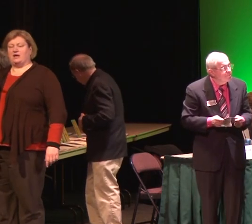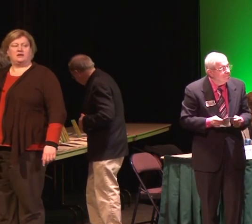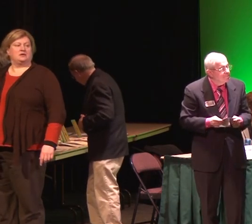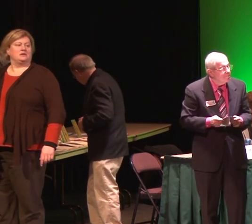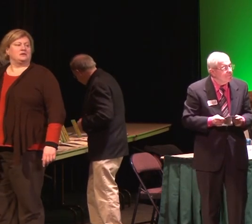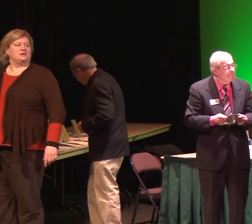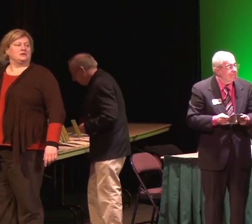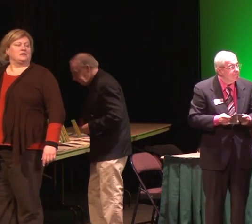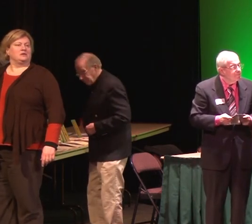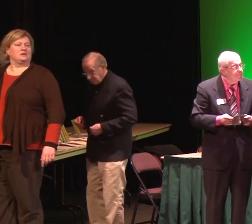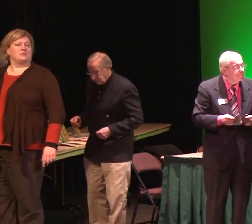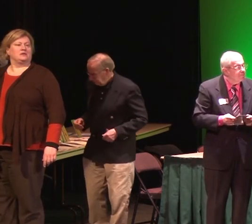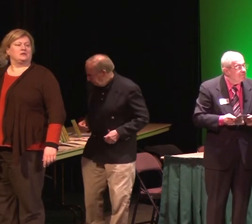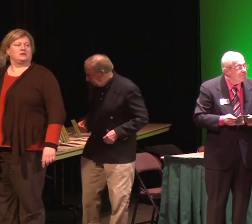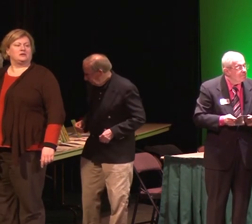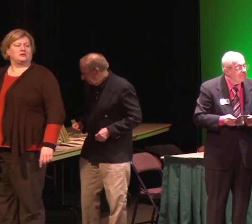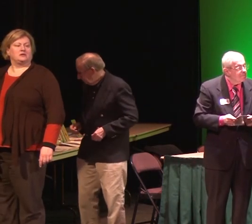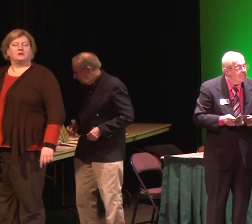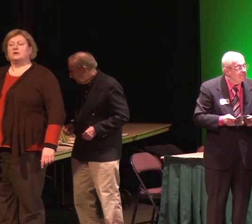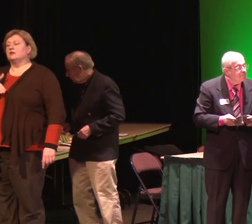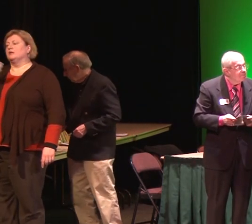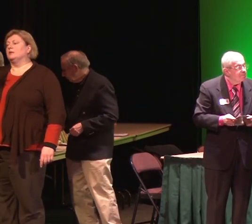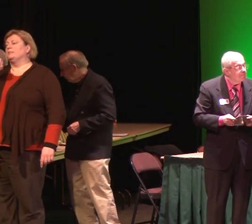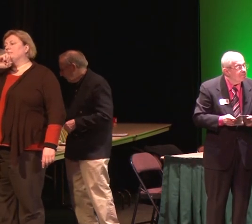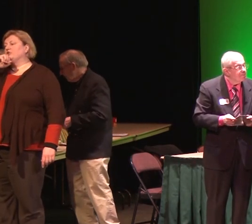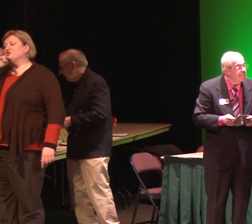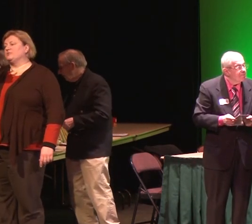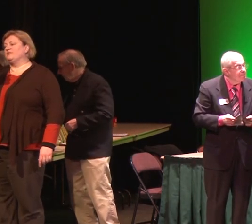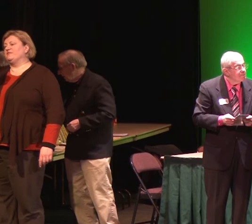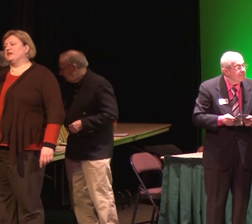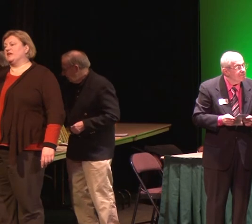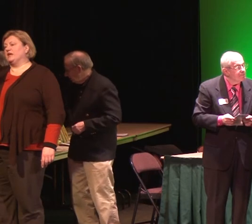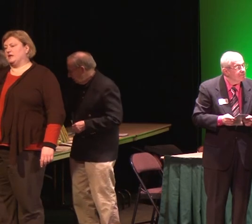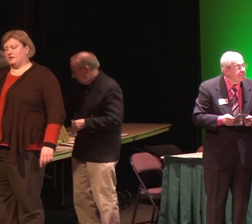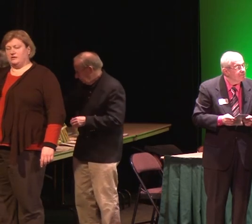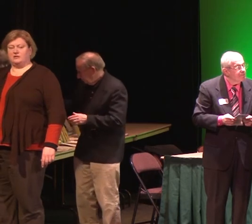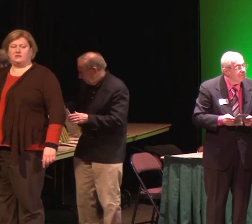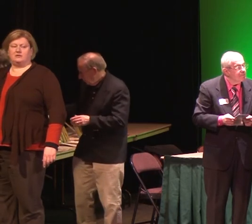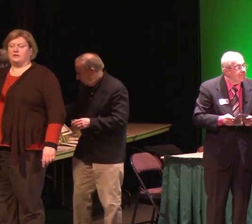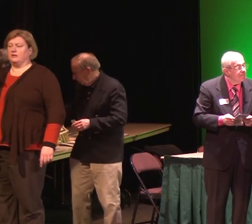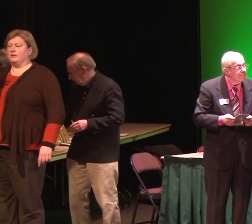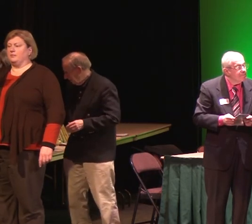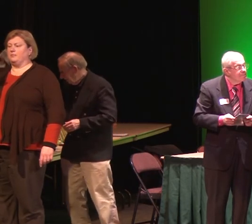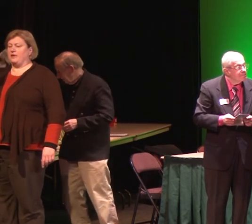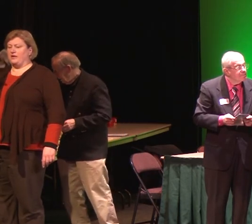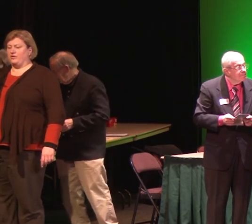Our next project goes to a Bishop Feehan High School student, Matthew M. Ellis.